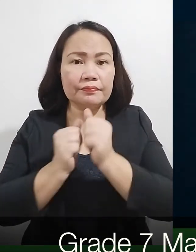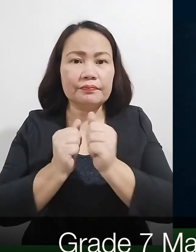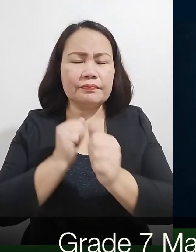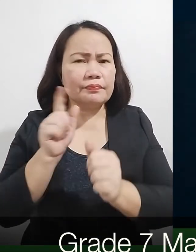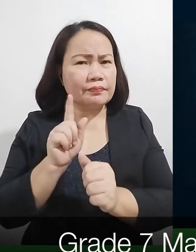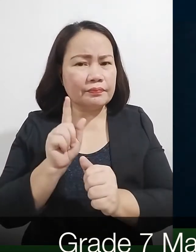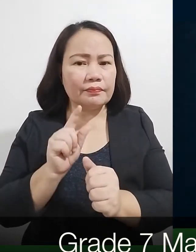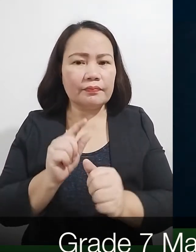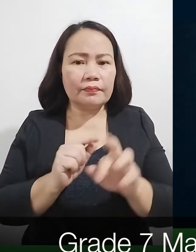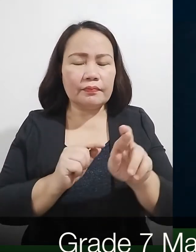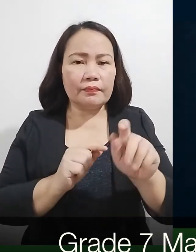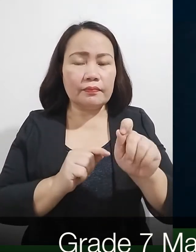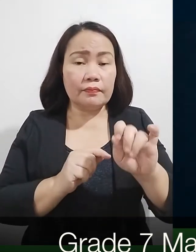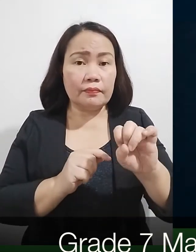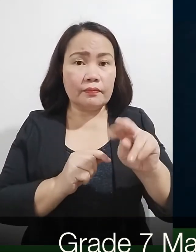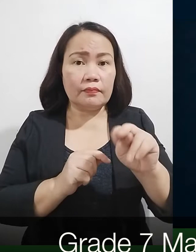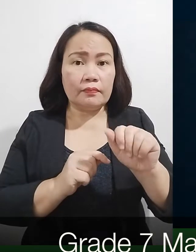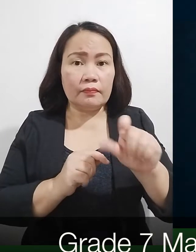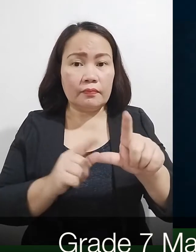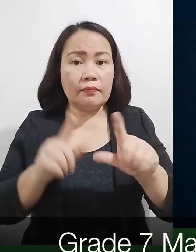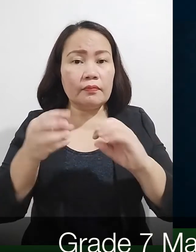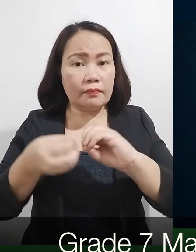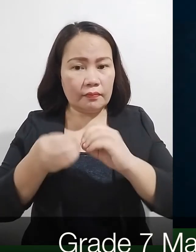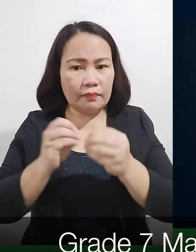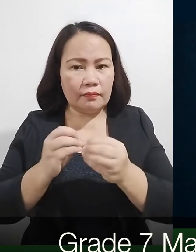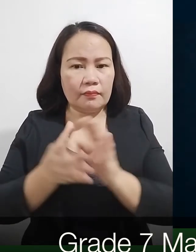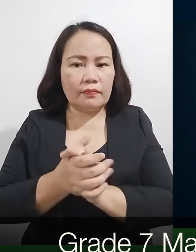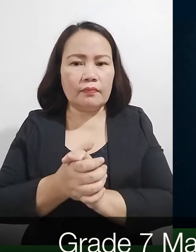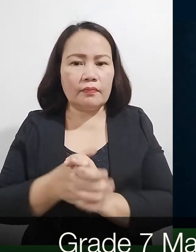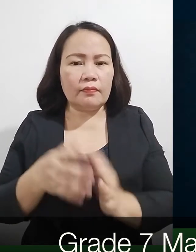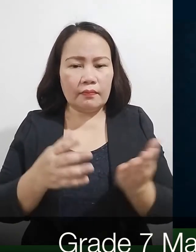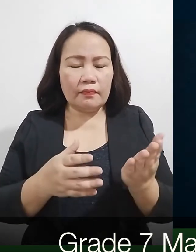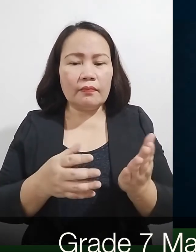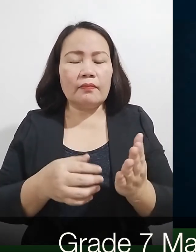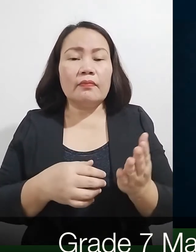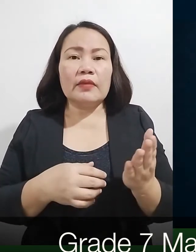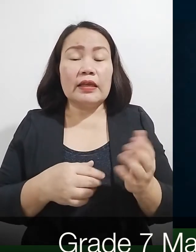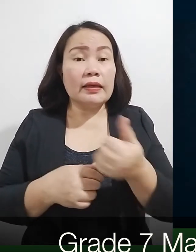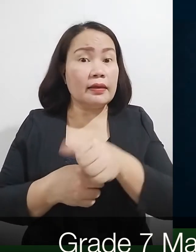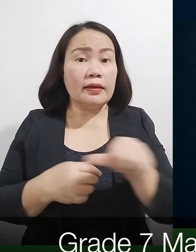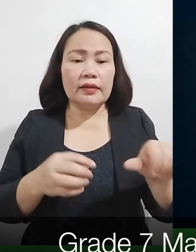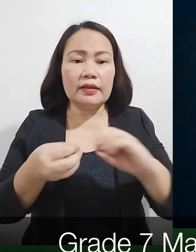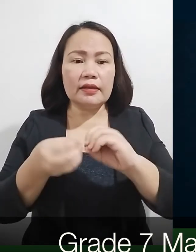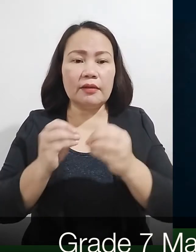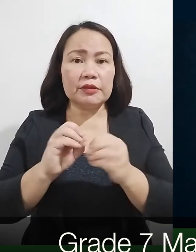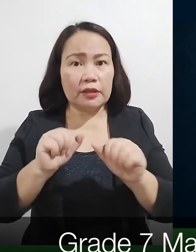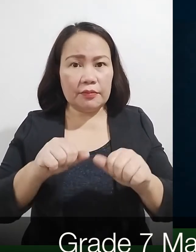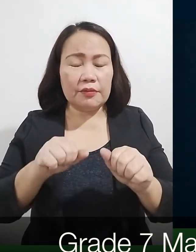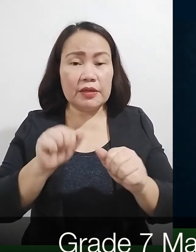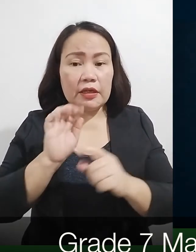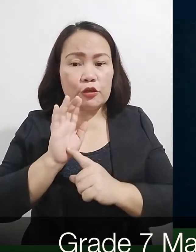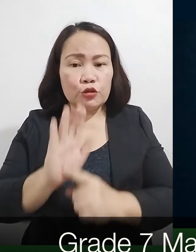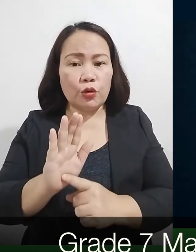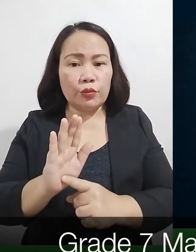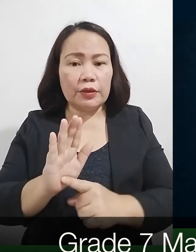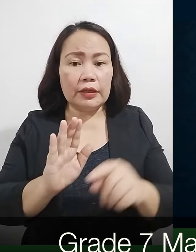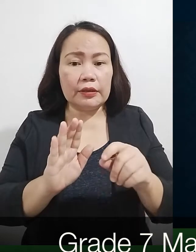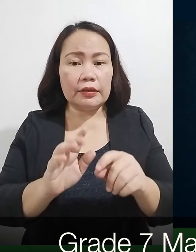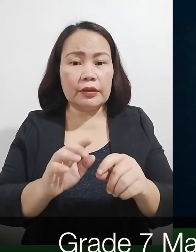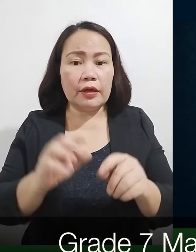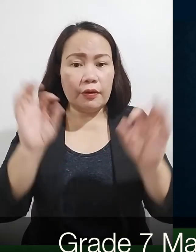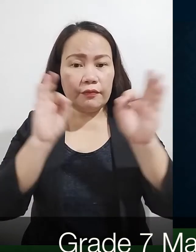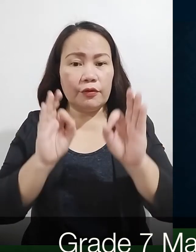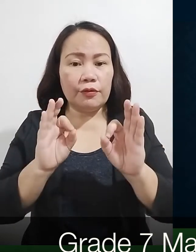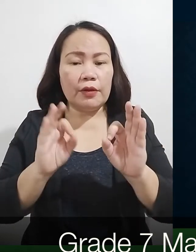what is a rational number. So a rational number is any number that can be expressed in the